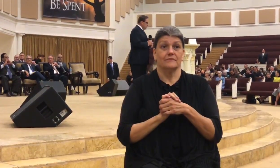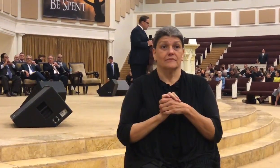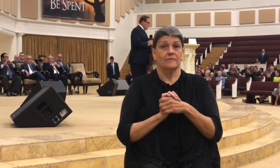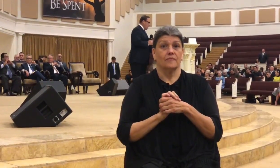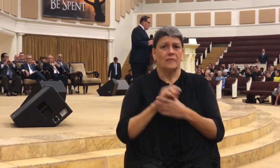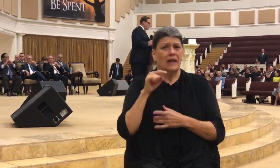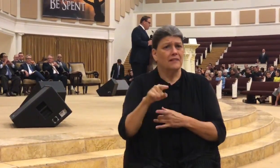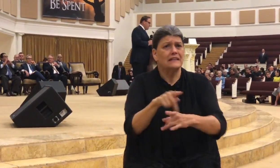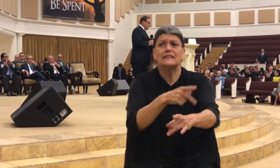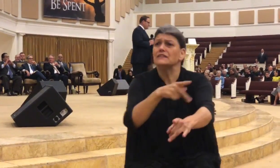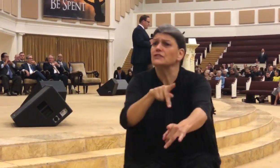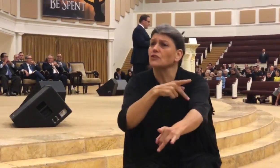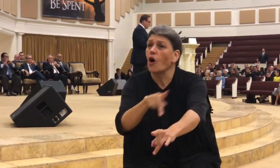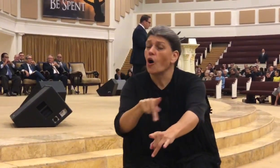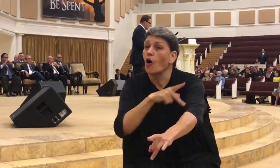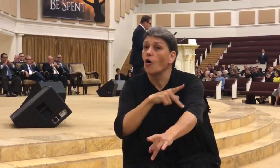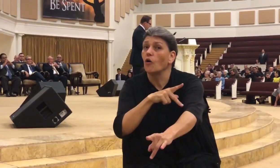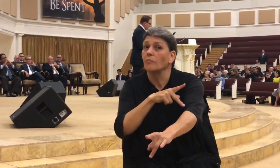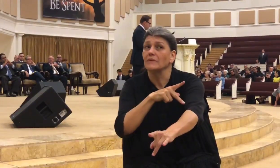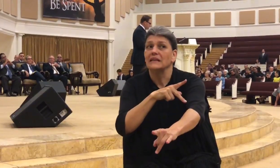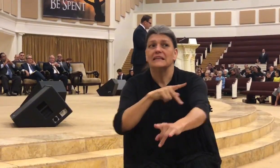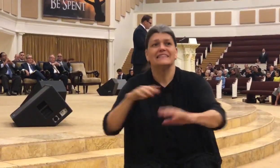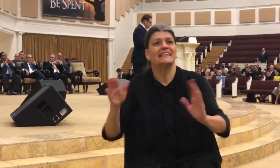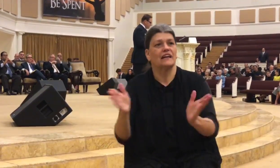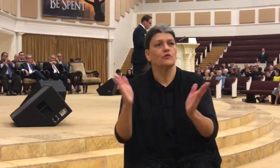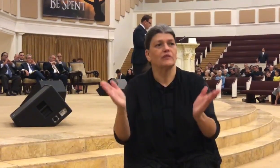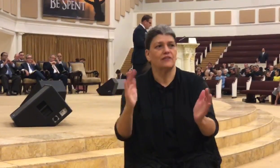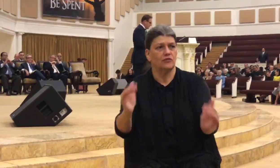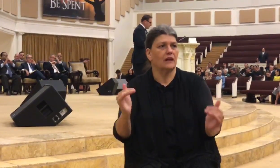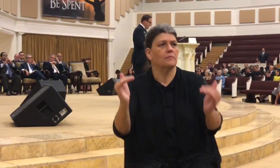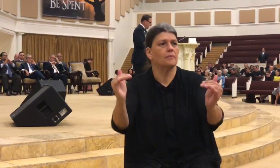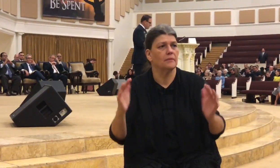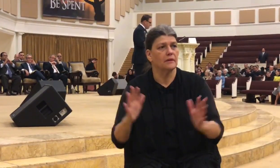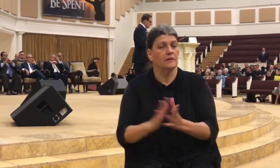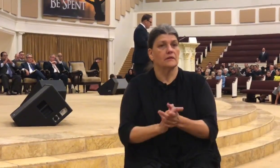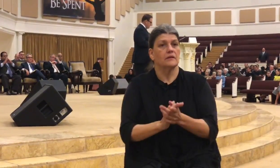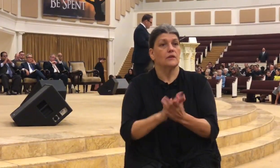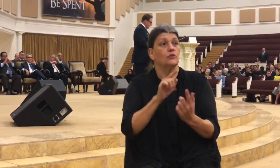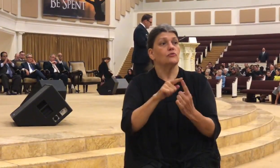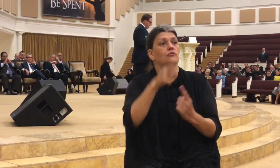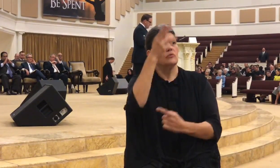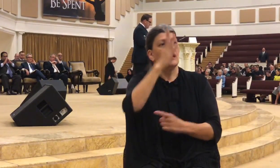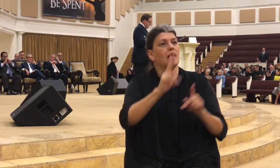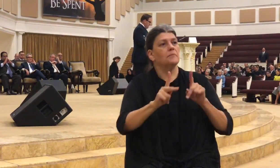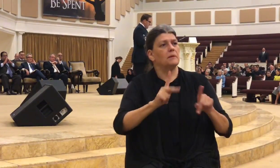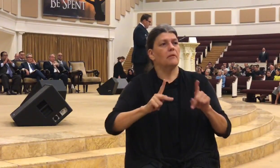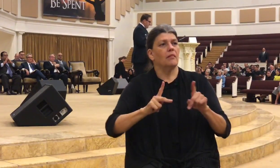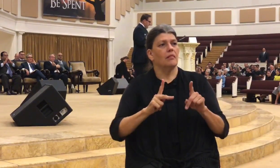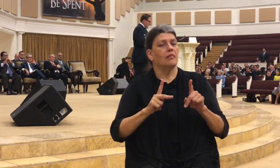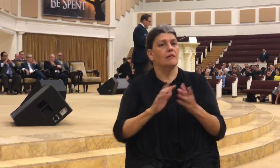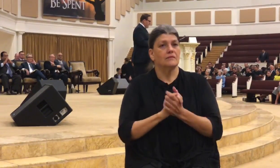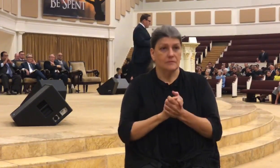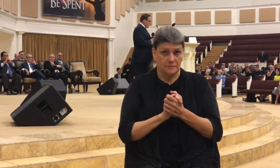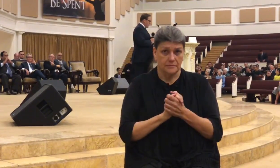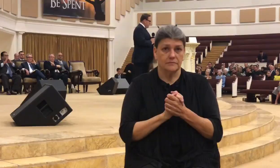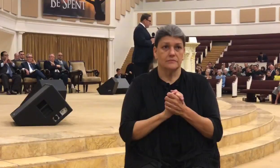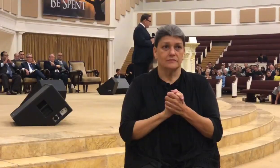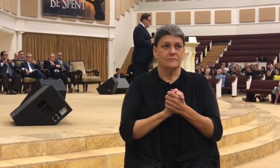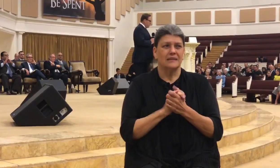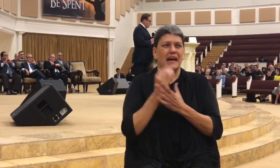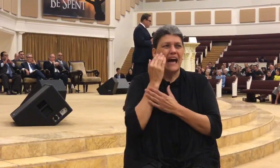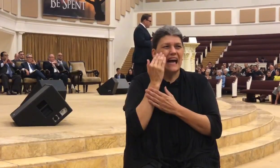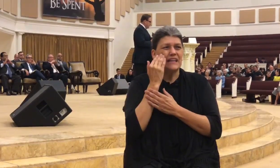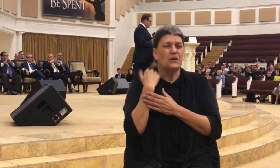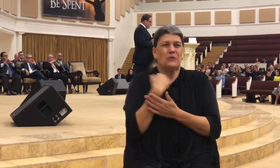This psalm is an exhortation to God's people. And I know